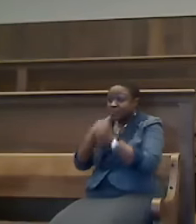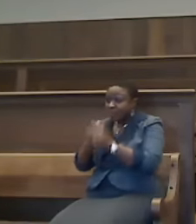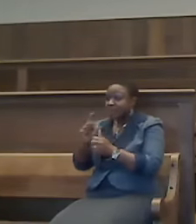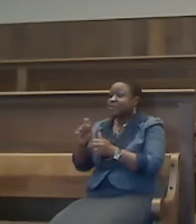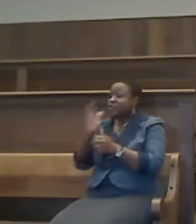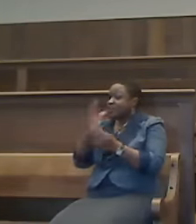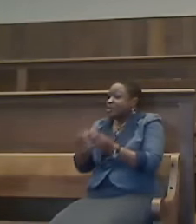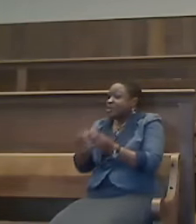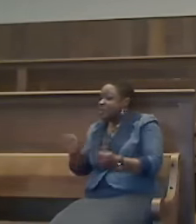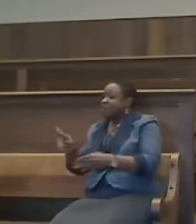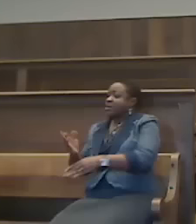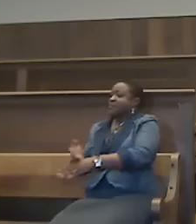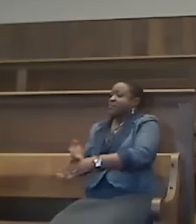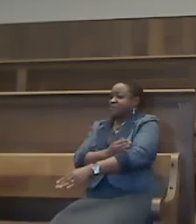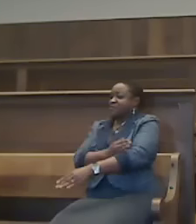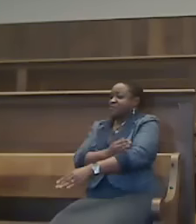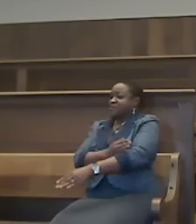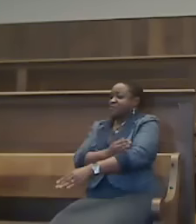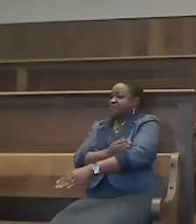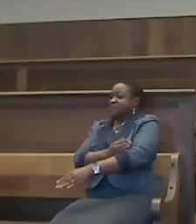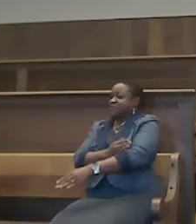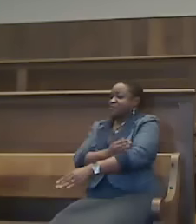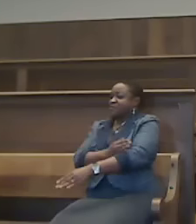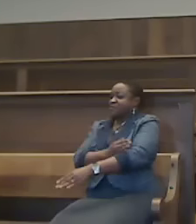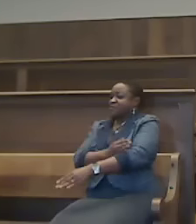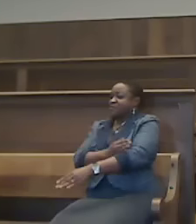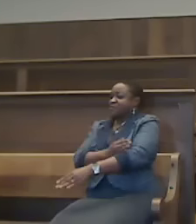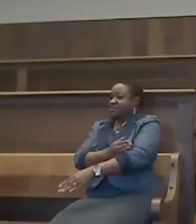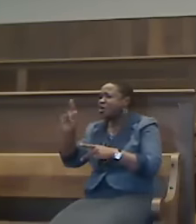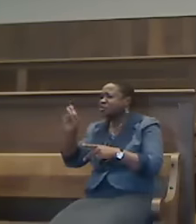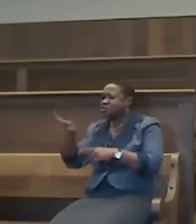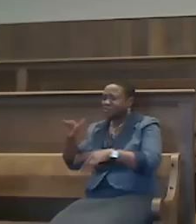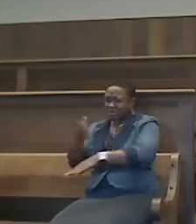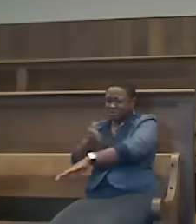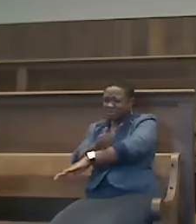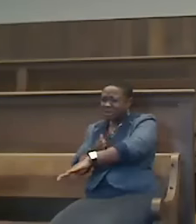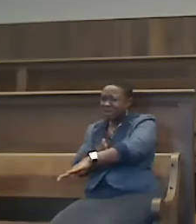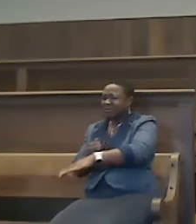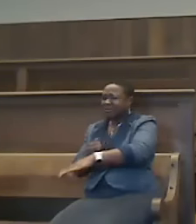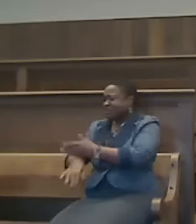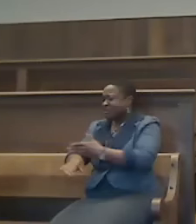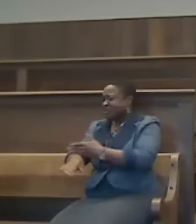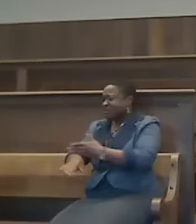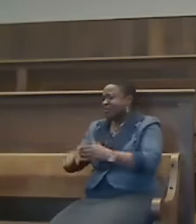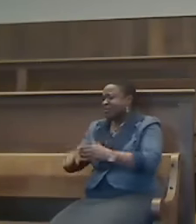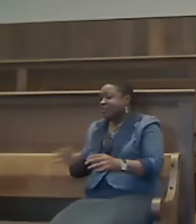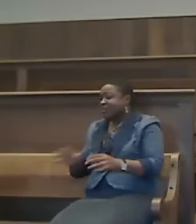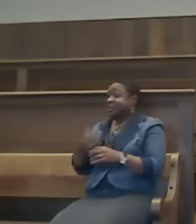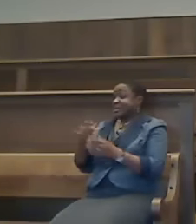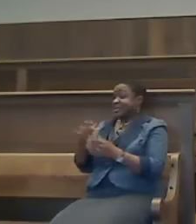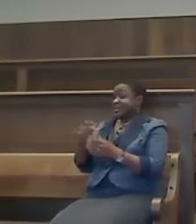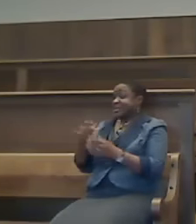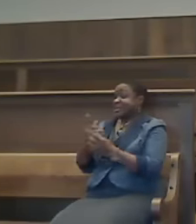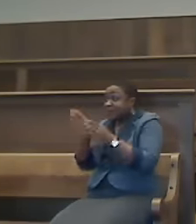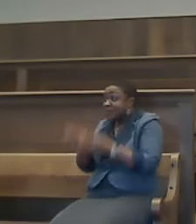improved. People talk about ulcered skin, complete cracks, horrible skin conditions. I talked to one person who was